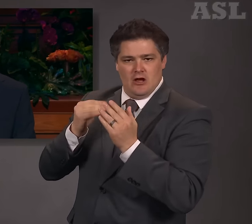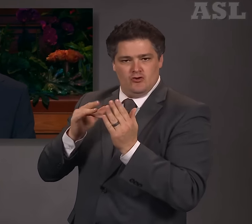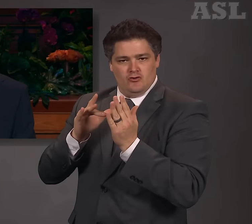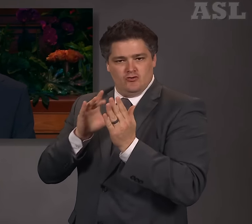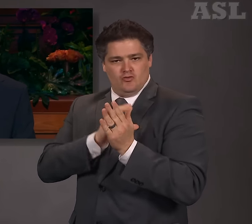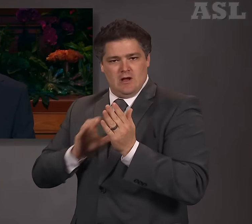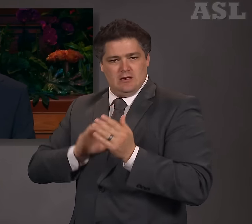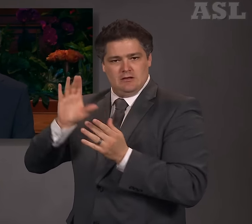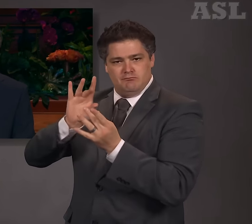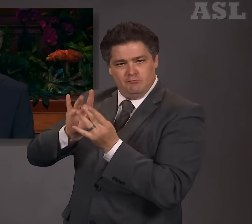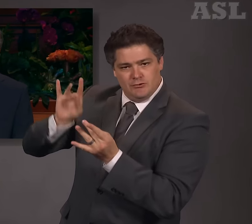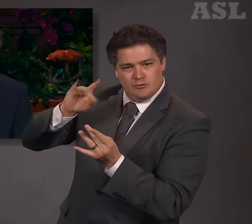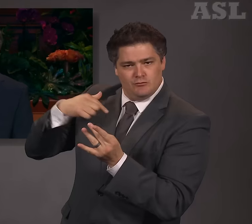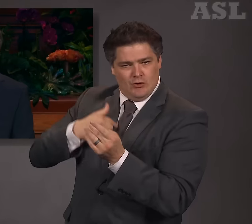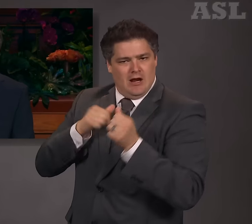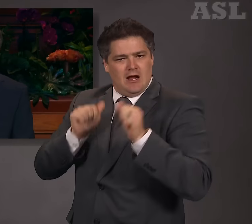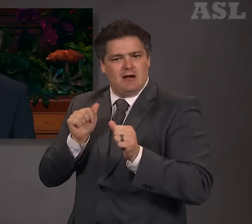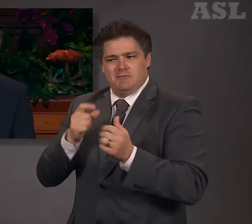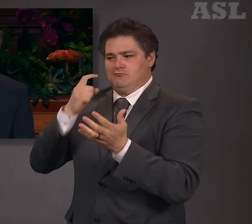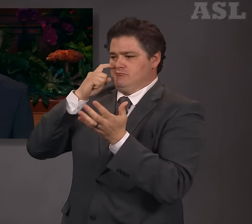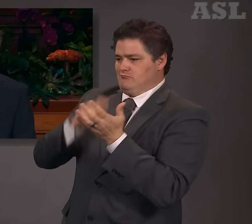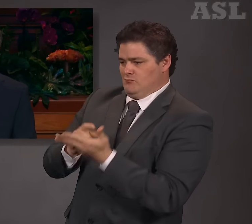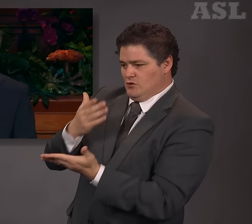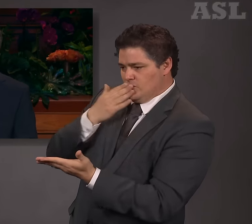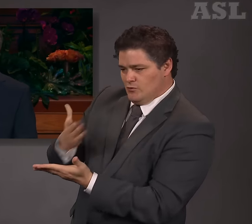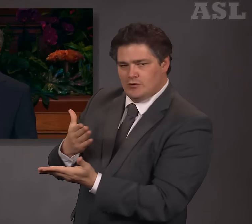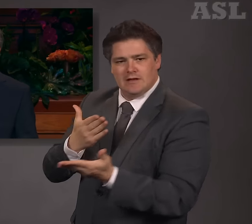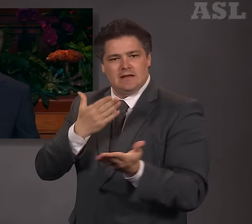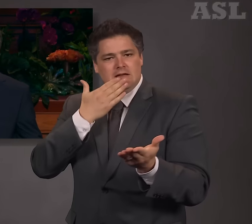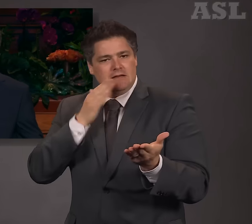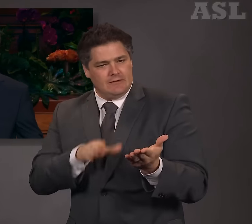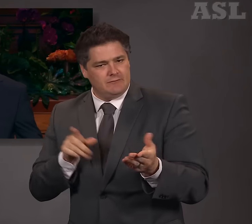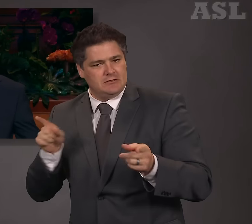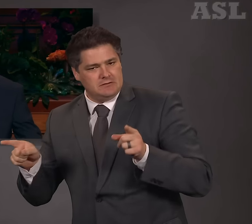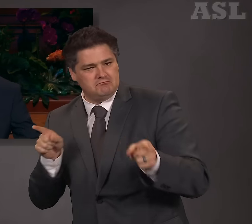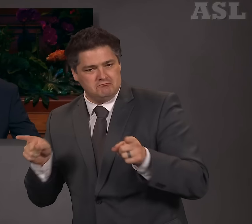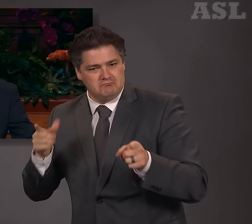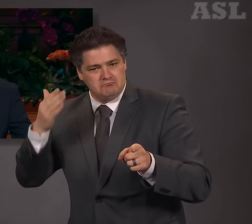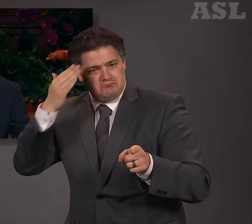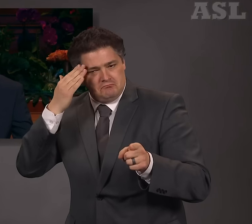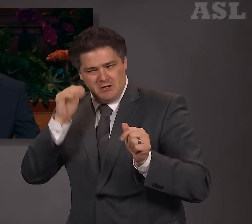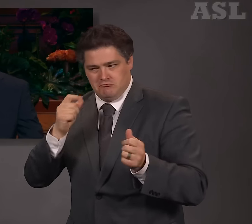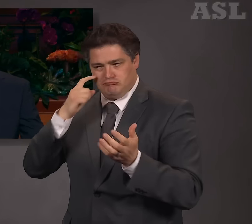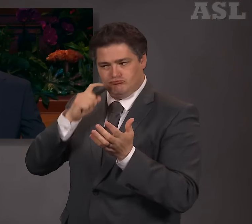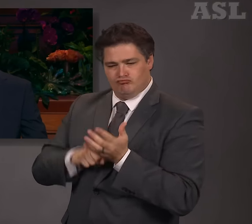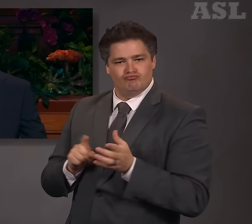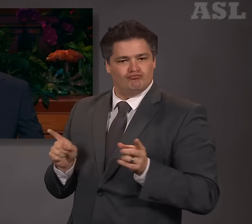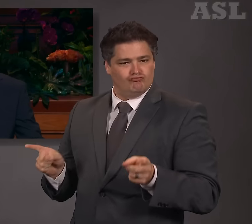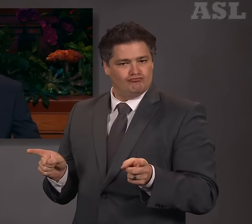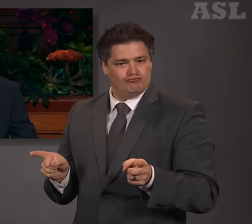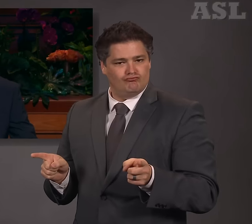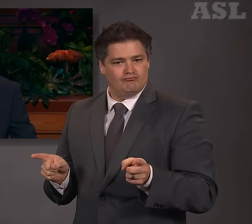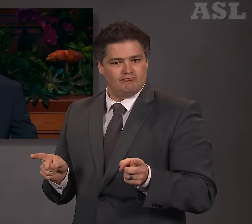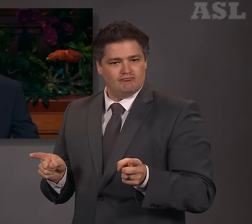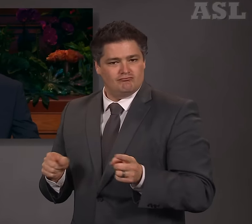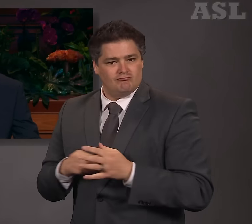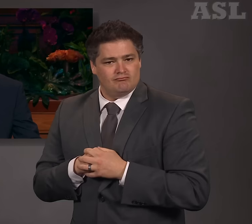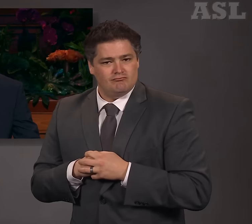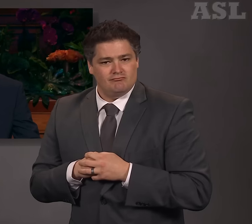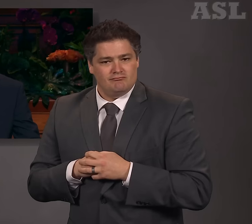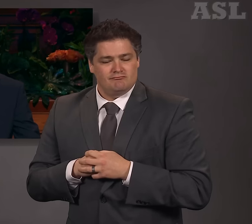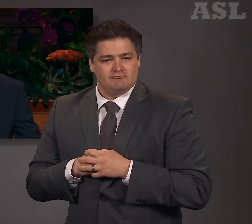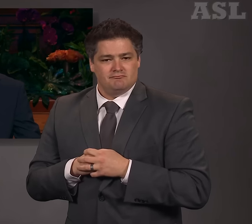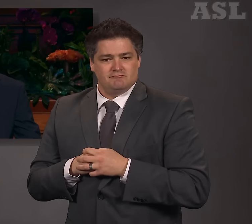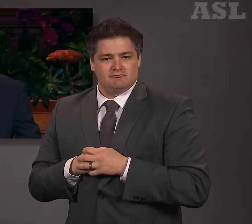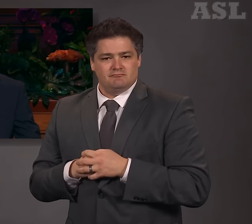consider. And in doing so, the Book of Mormon also reminds us that we have been